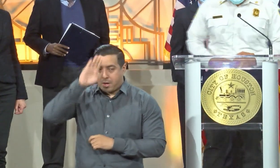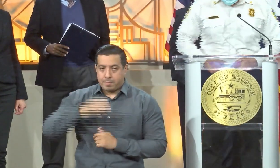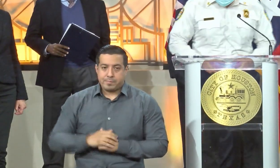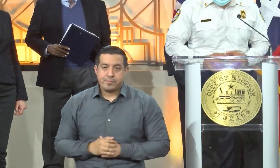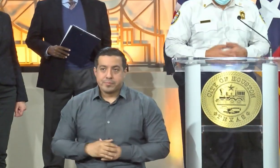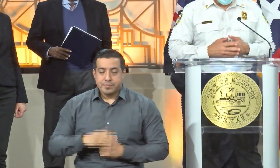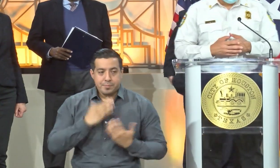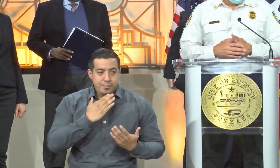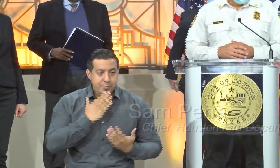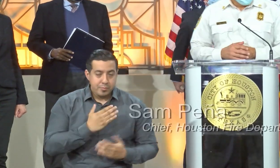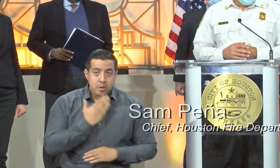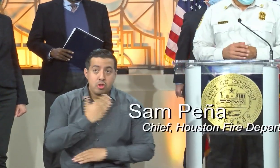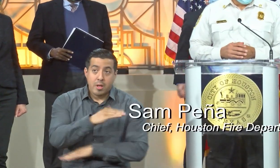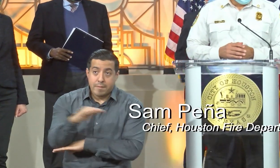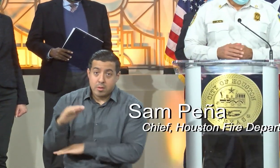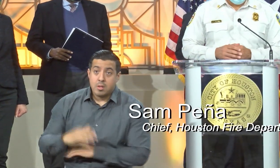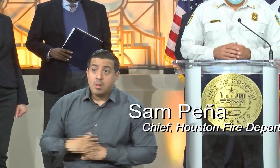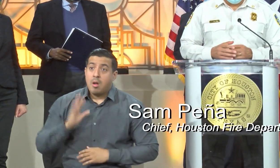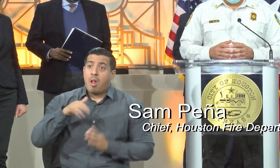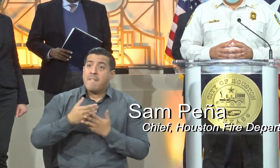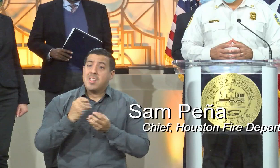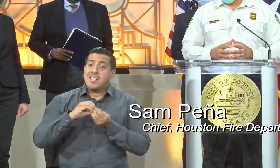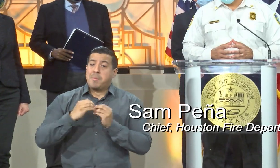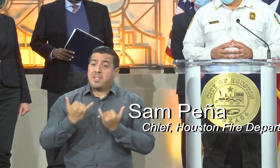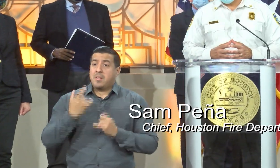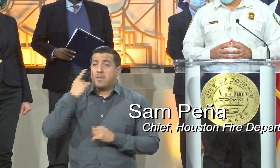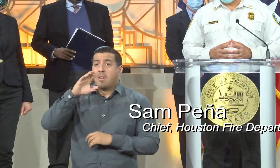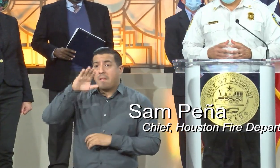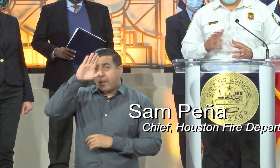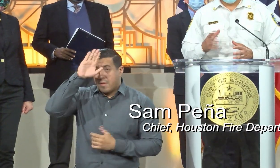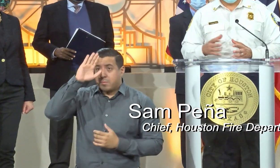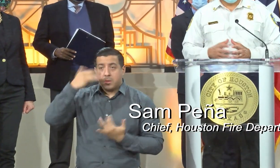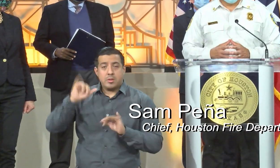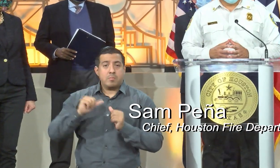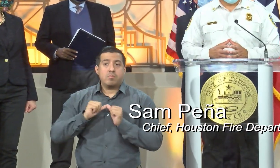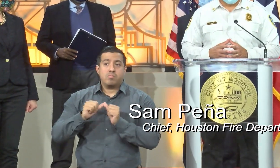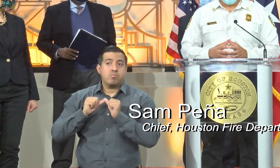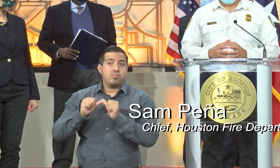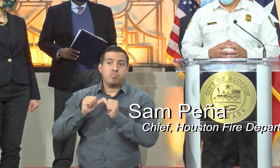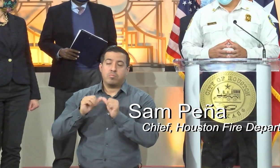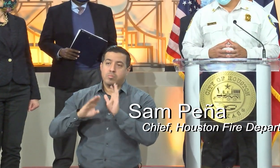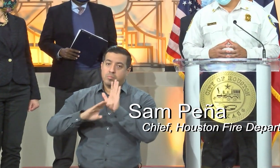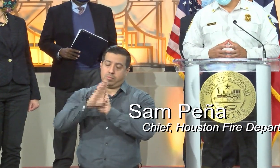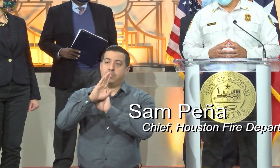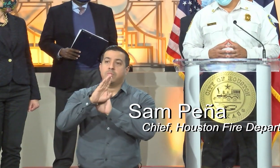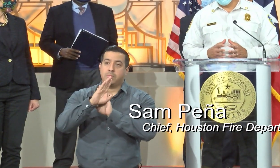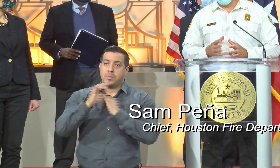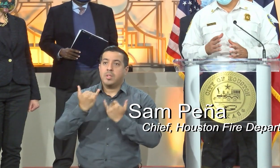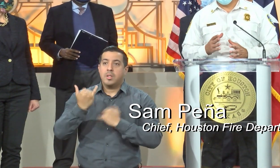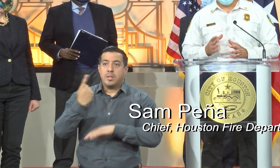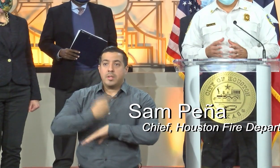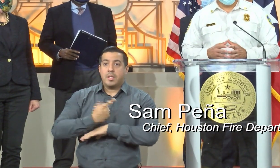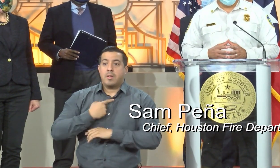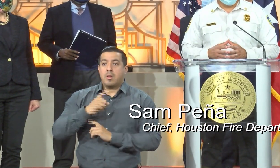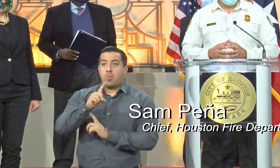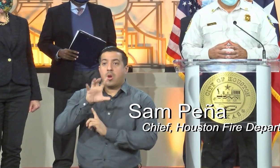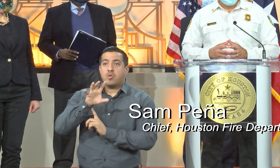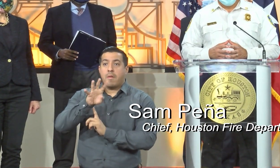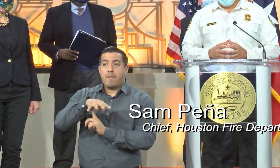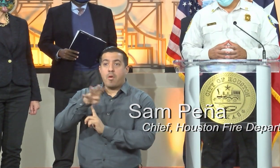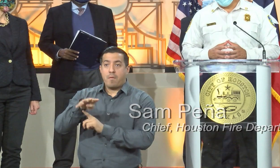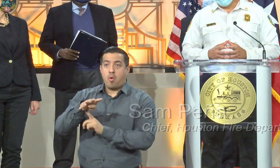Thank you, Mayor. Good afternoon, everyone. The numbers for the Houston Fire Department continue to skyrocket. Today we are at